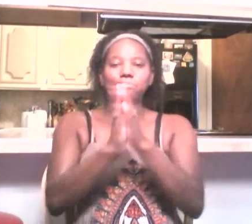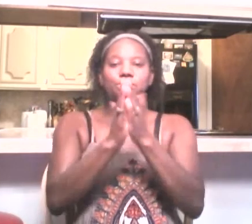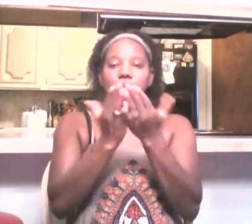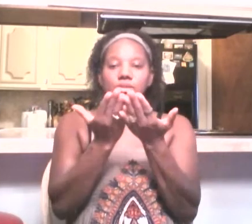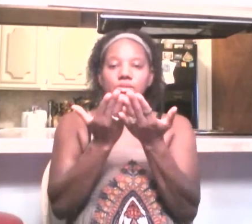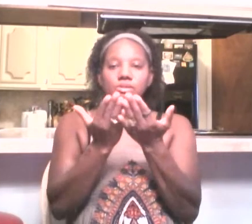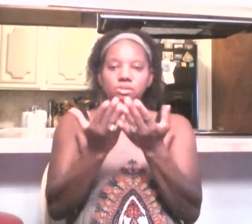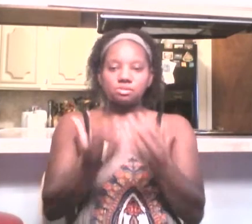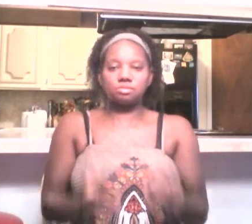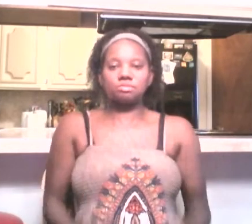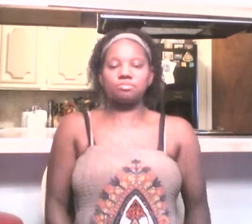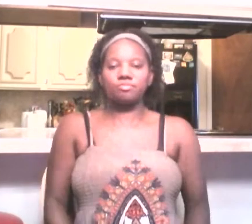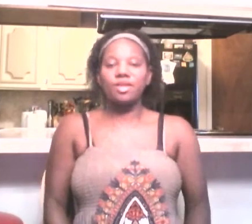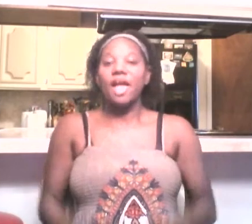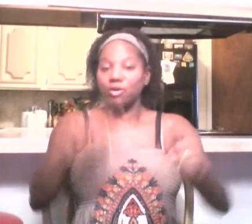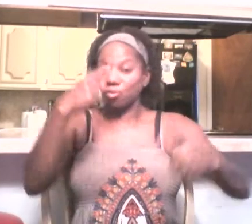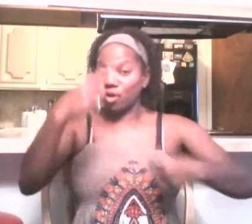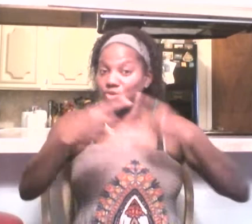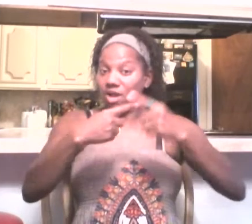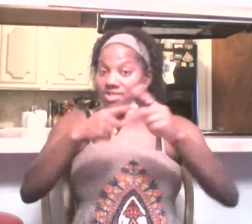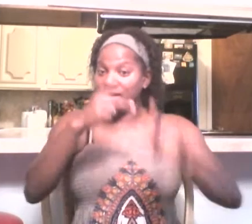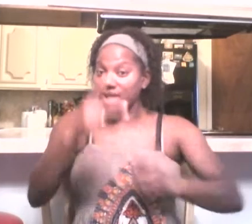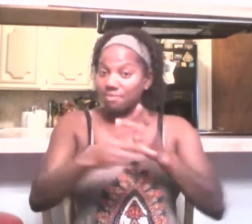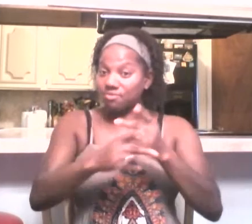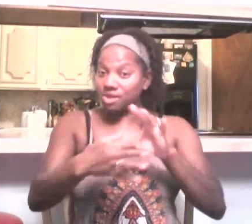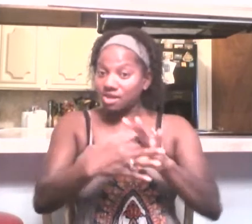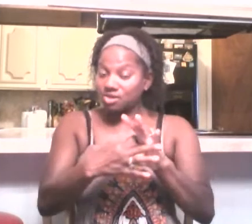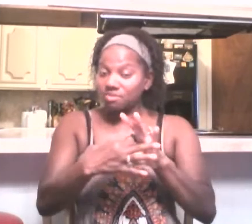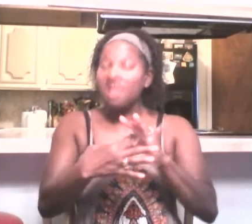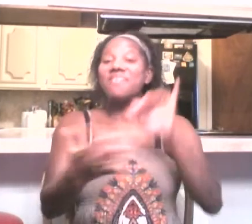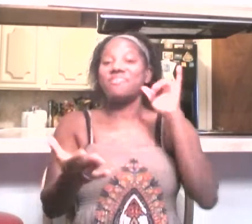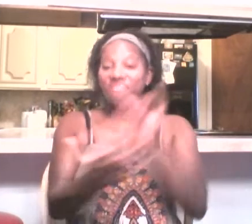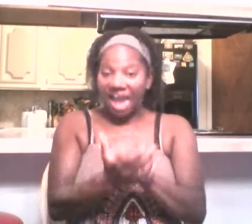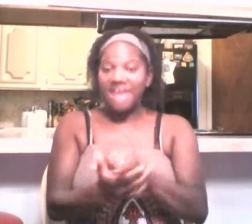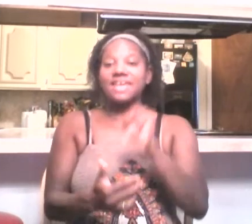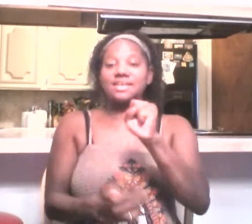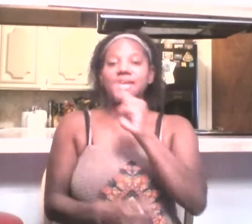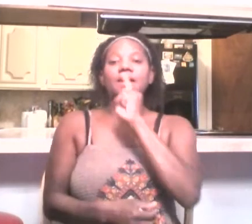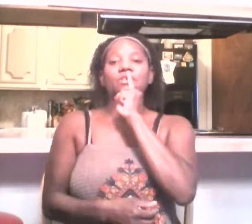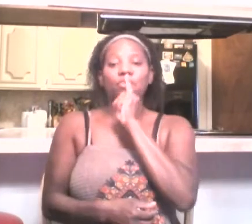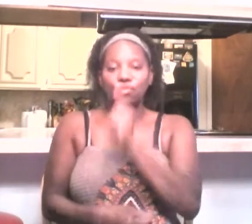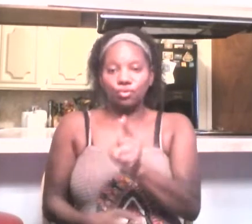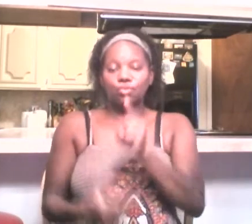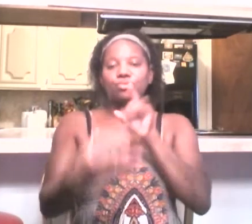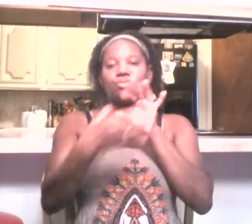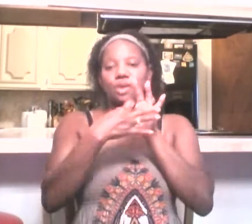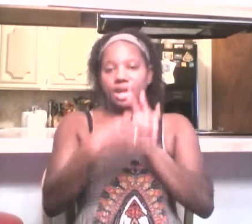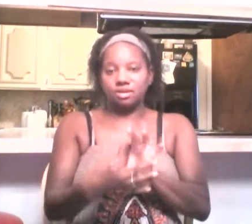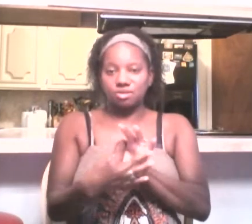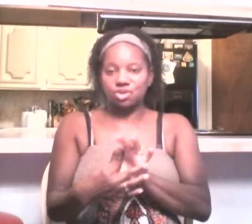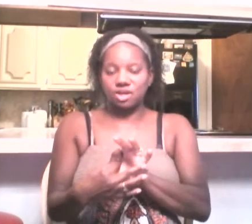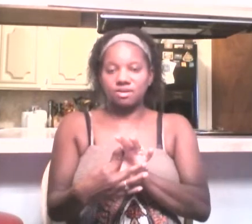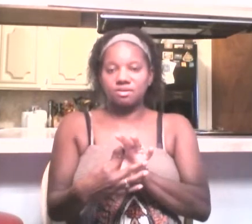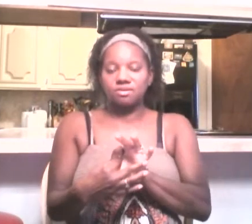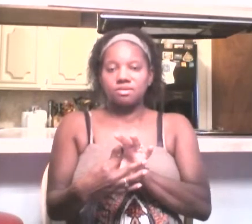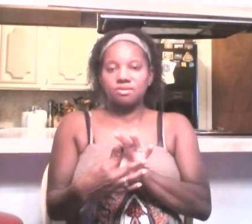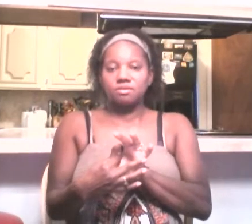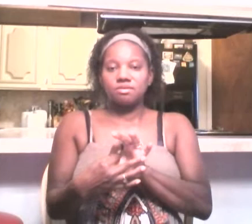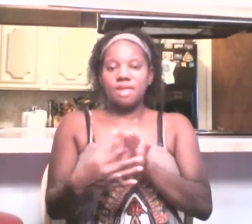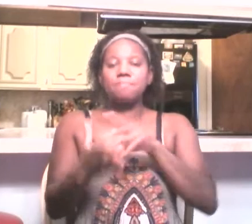book. And when you have that type of relationship, that is a true relationship. That